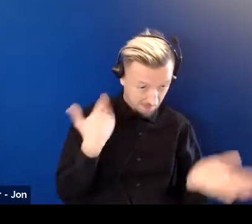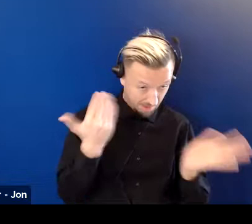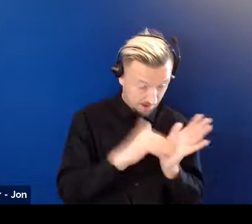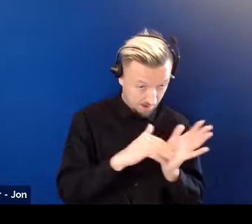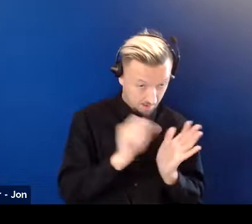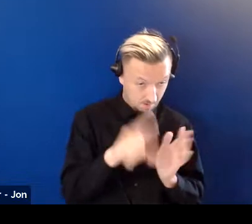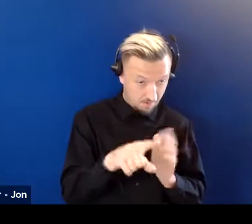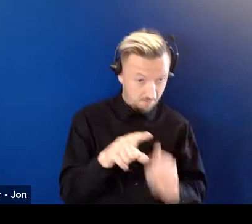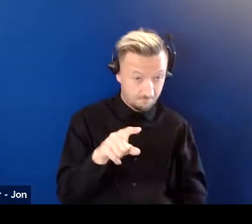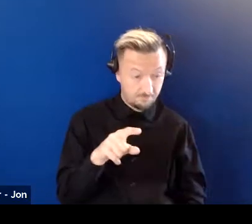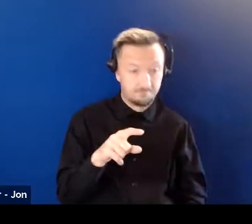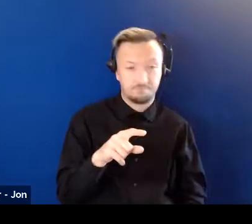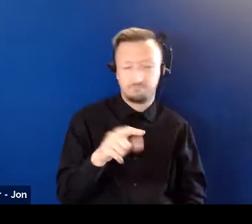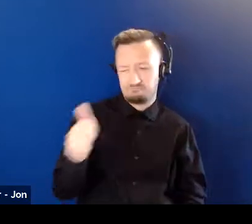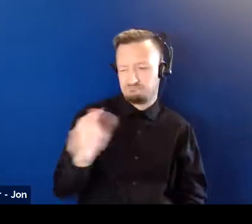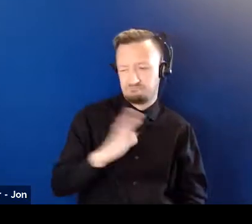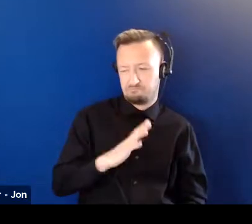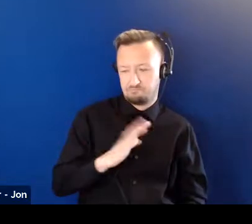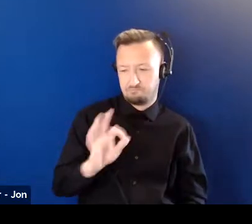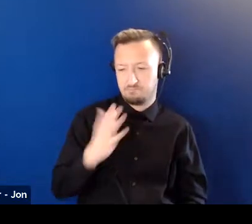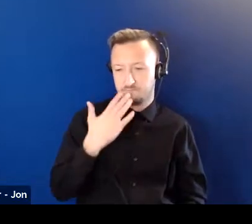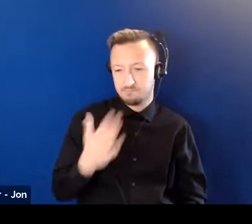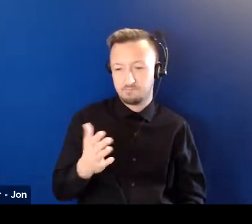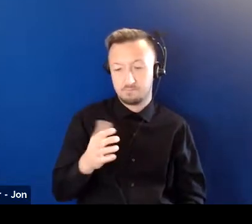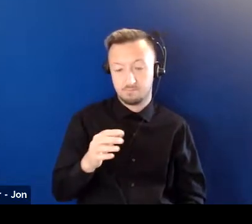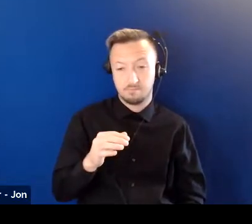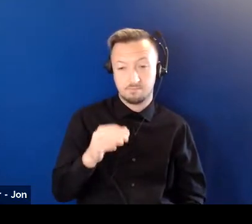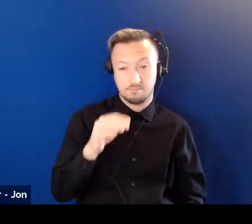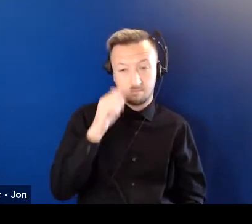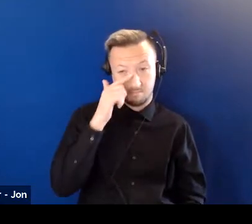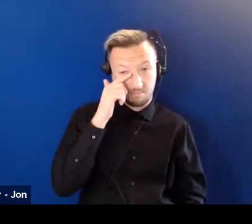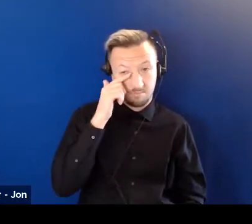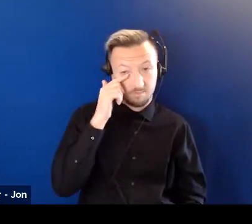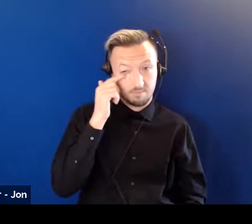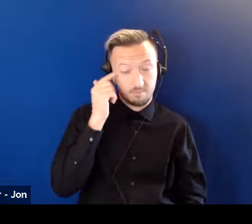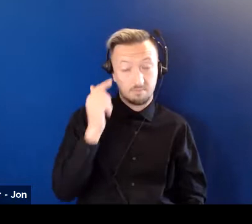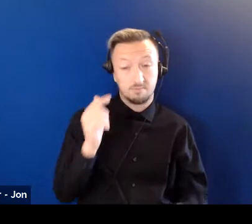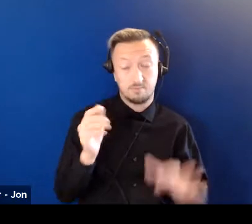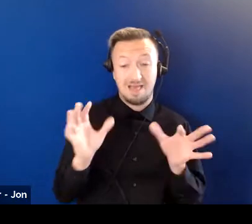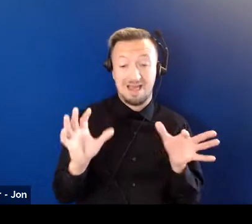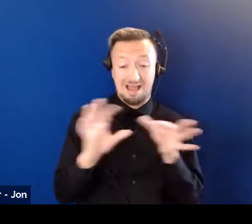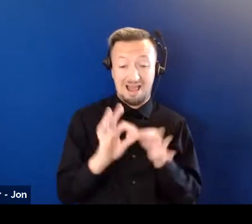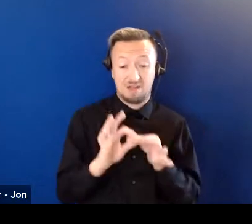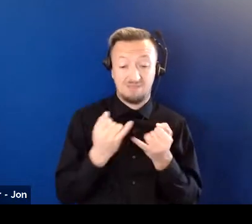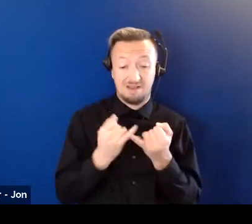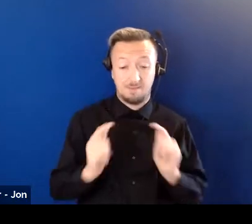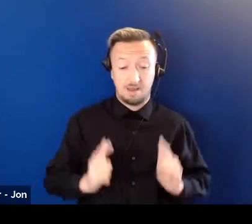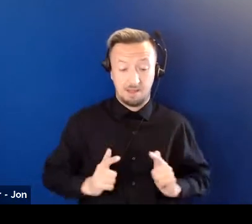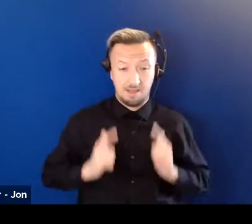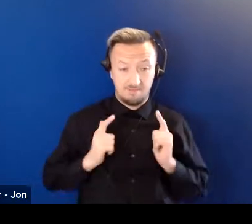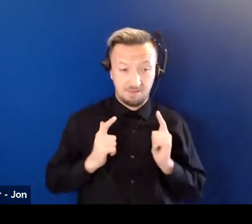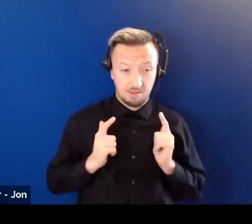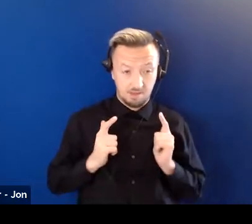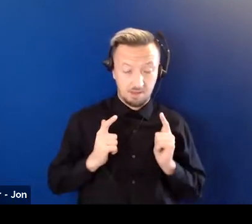got it. I think I got it, but I would say that the Connections for Independent Living that I